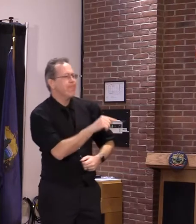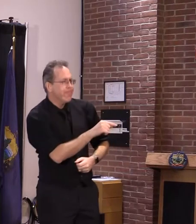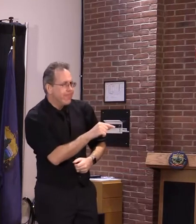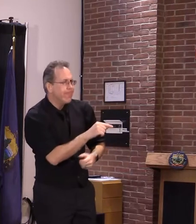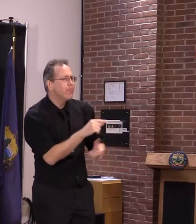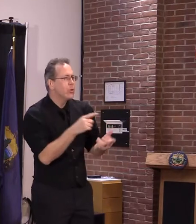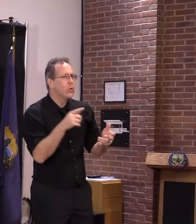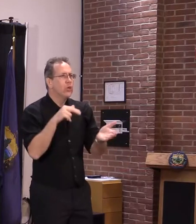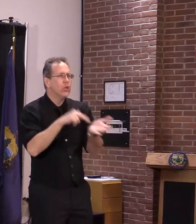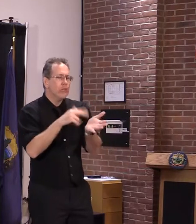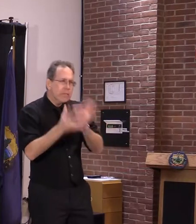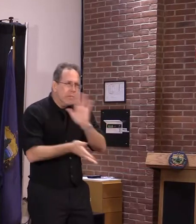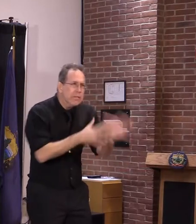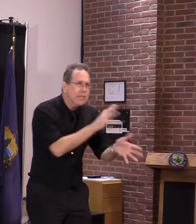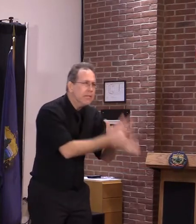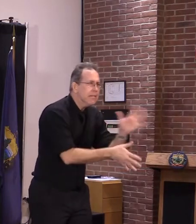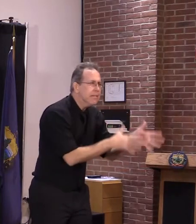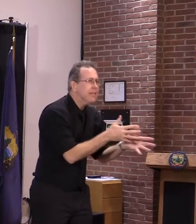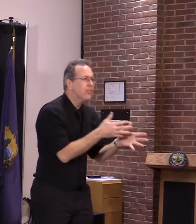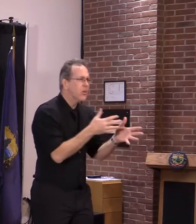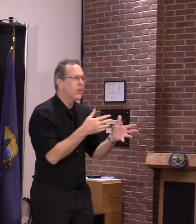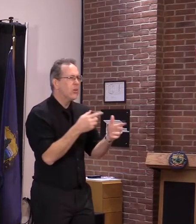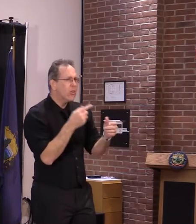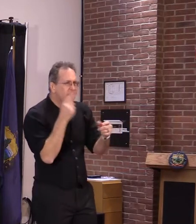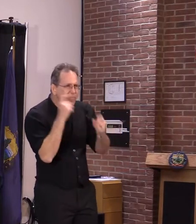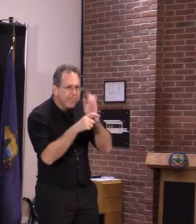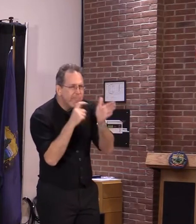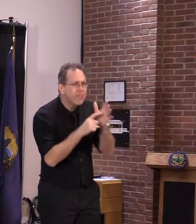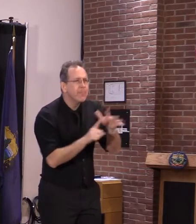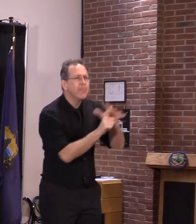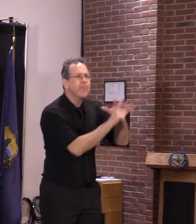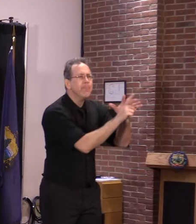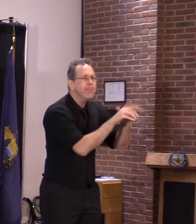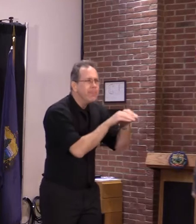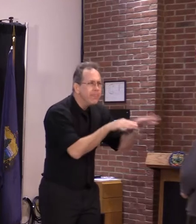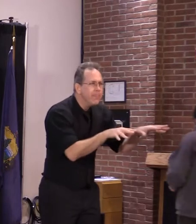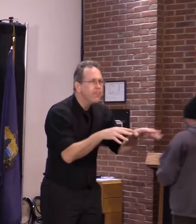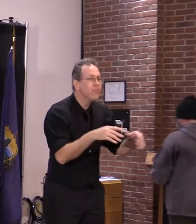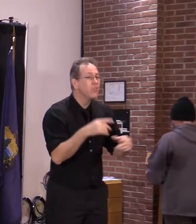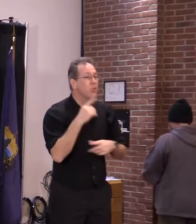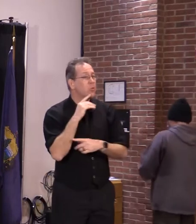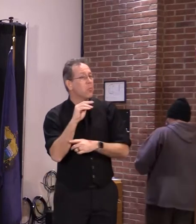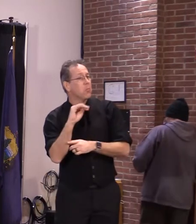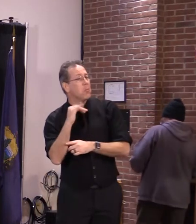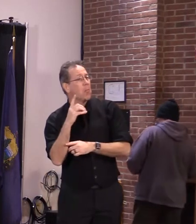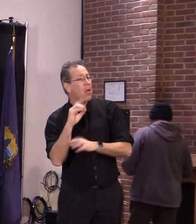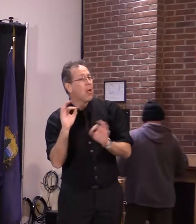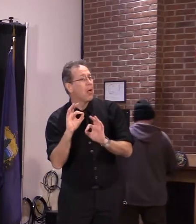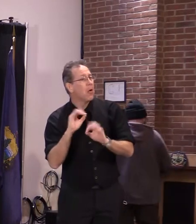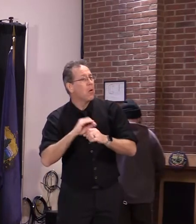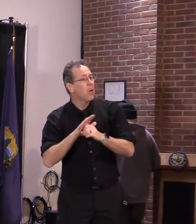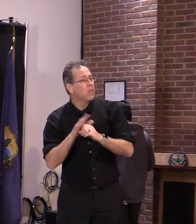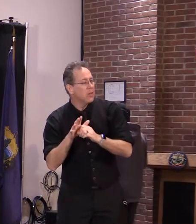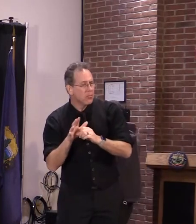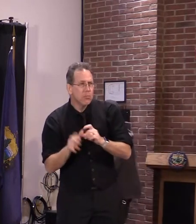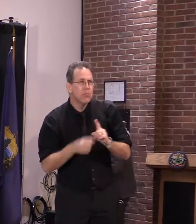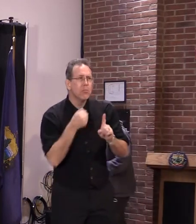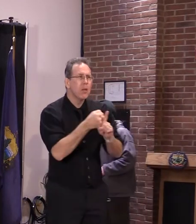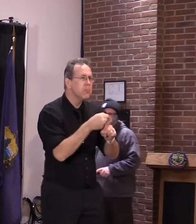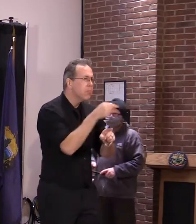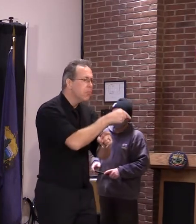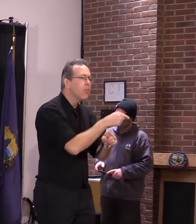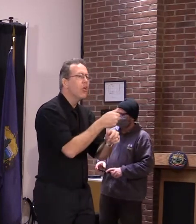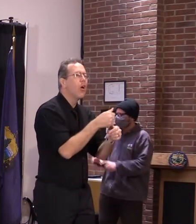underlying illnesses, and even a mild or moderate case of COVID can really be the straw that breaks the